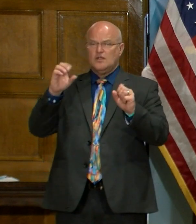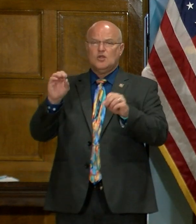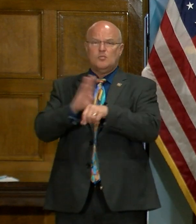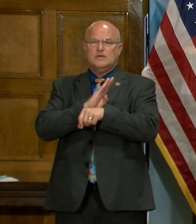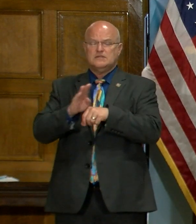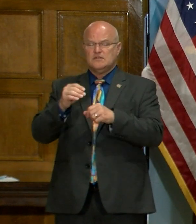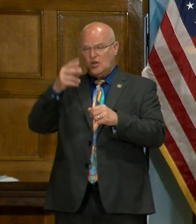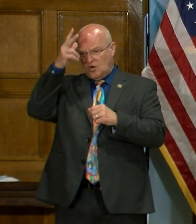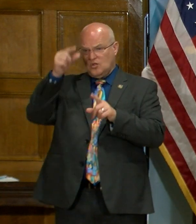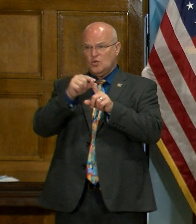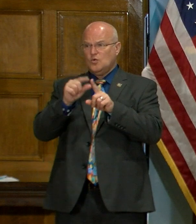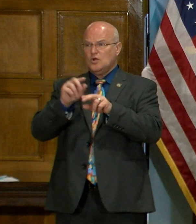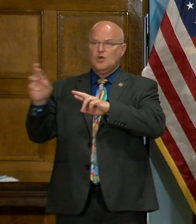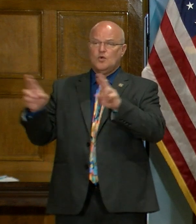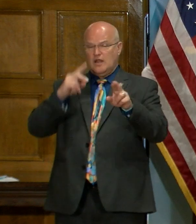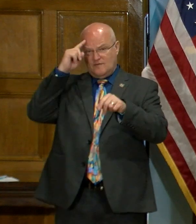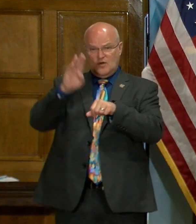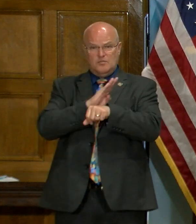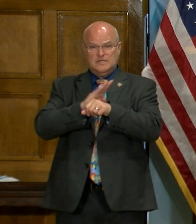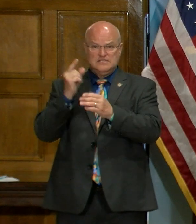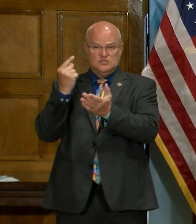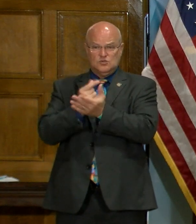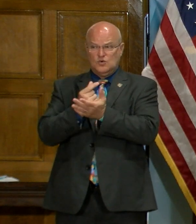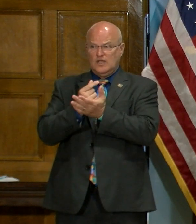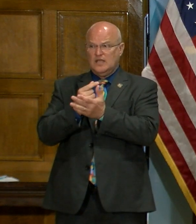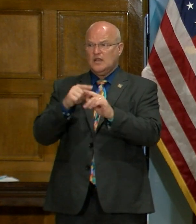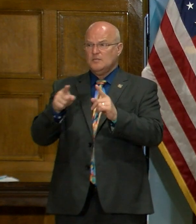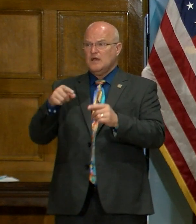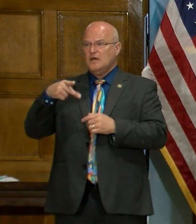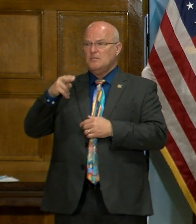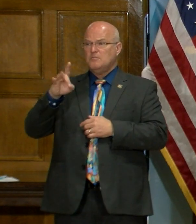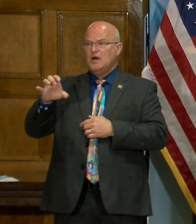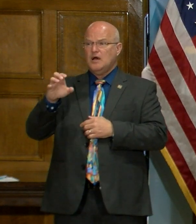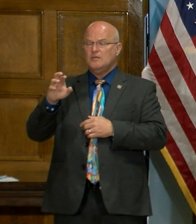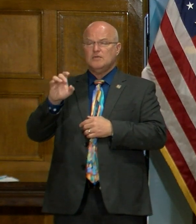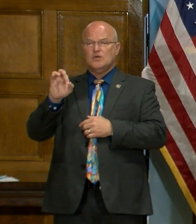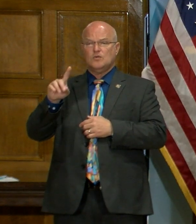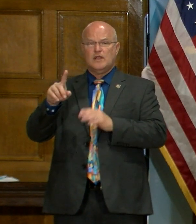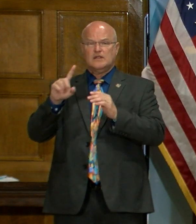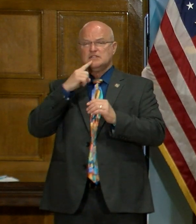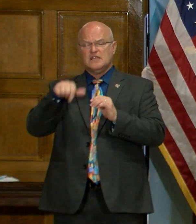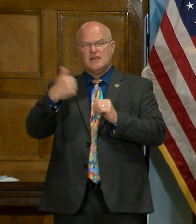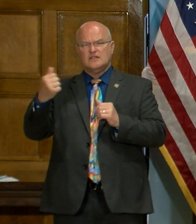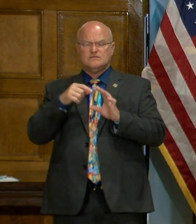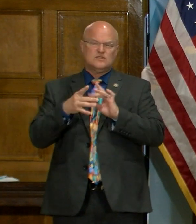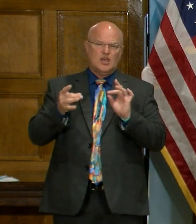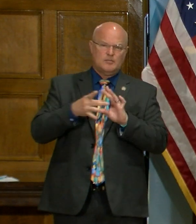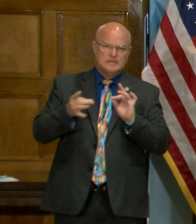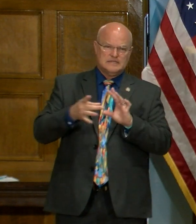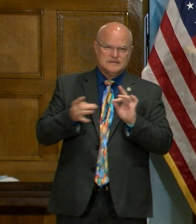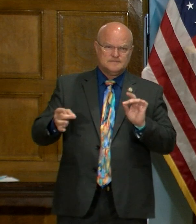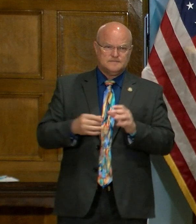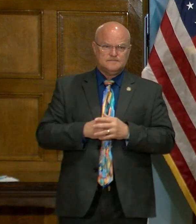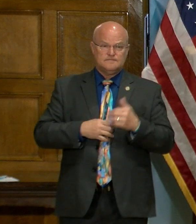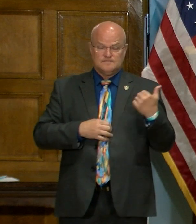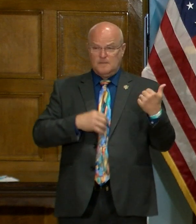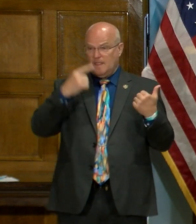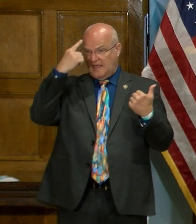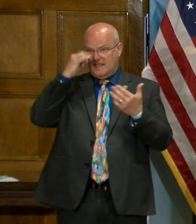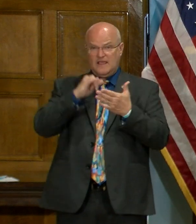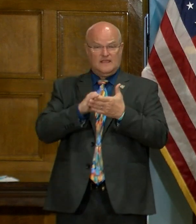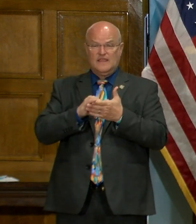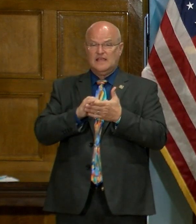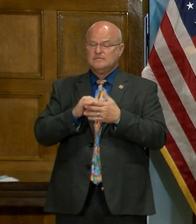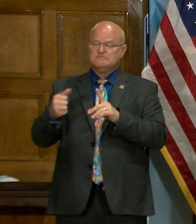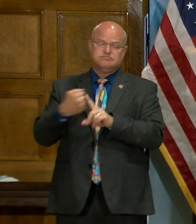got early word on the Ready for Business grant, but public records suggest otherwise. Can you comment? I think that has